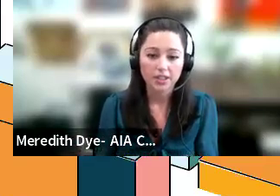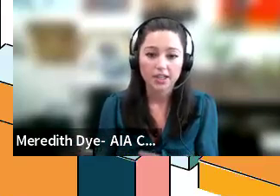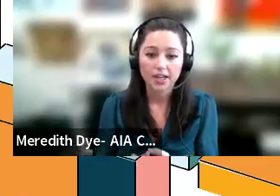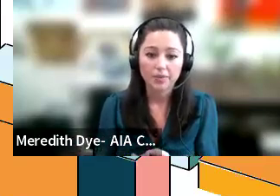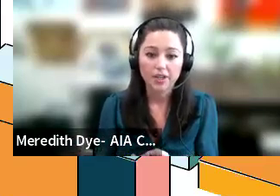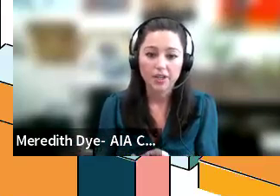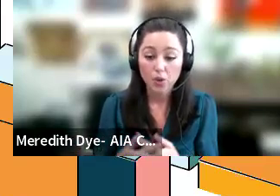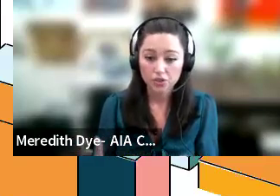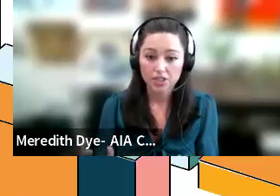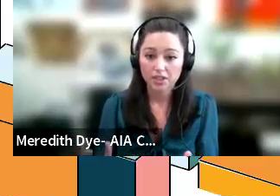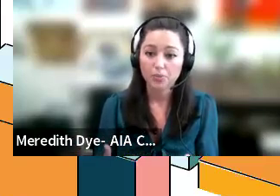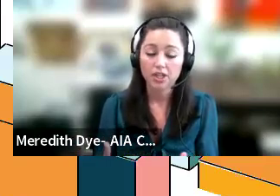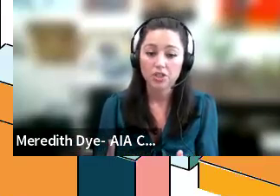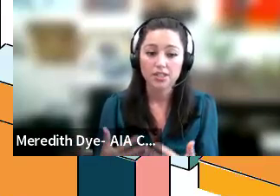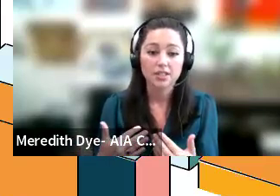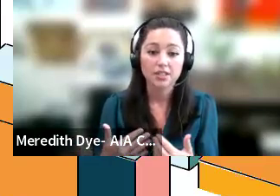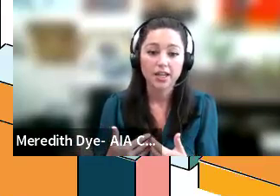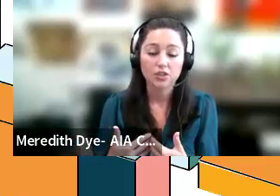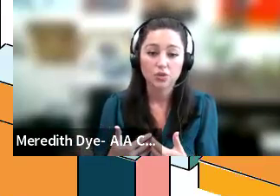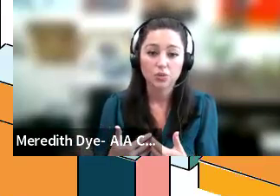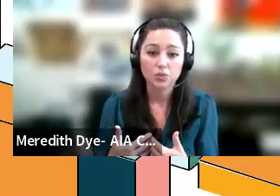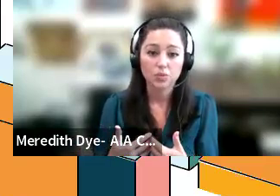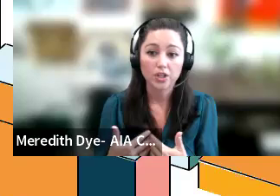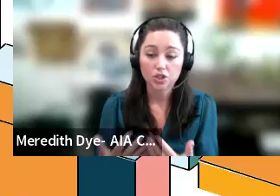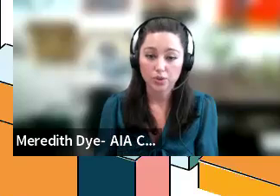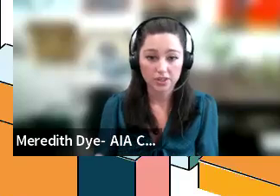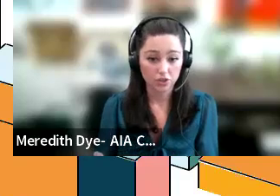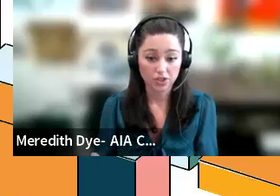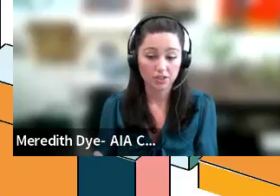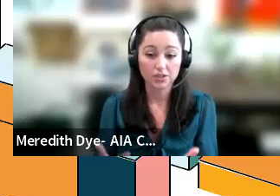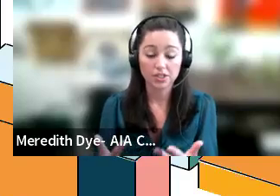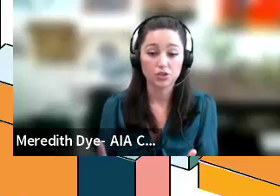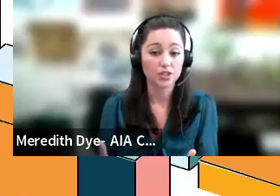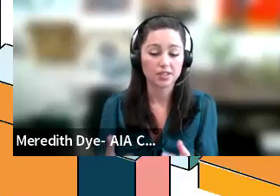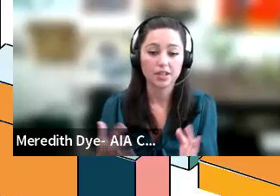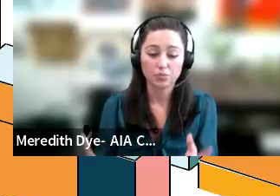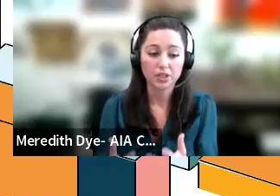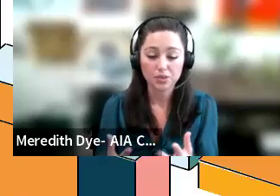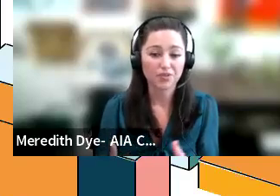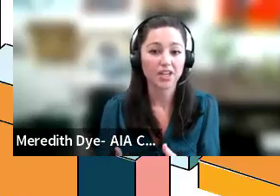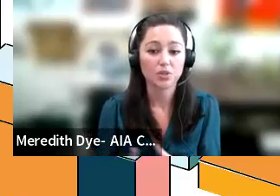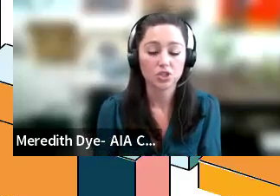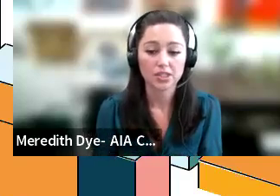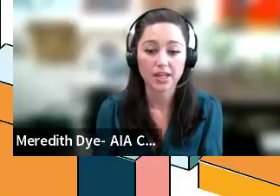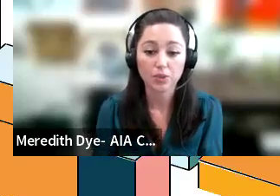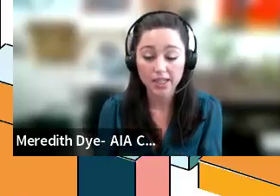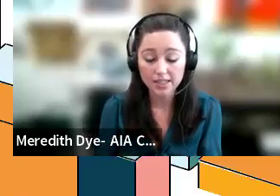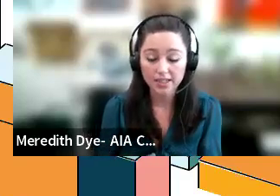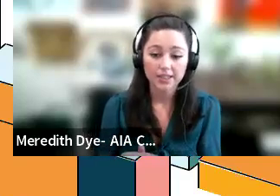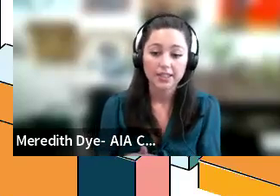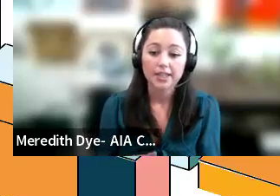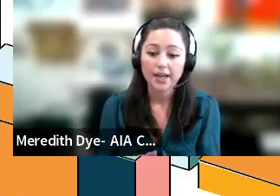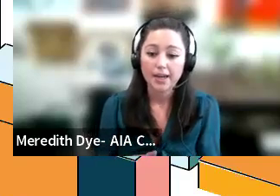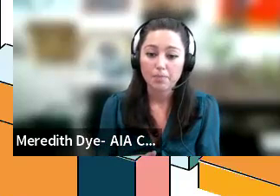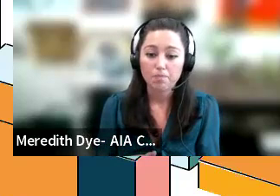work. If you're interested in the project and you want to show us your skills and interests, then please provide images that